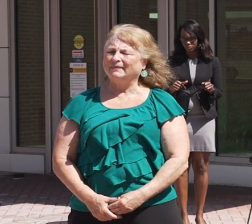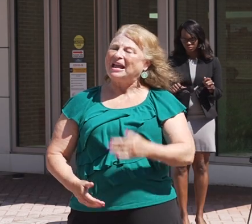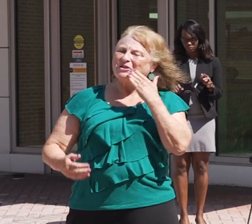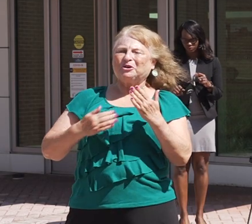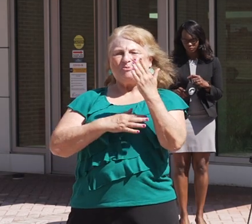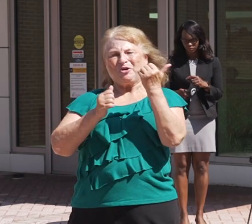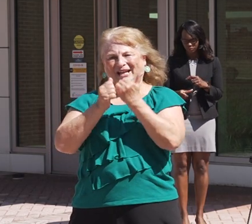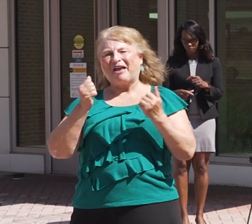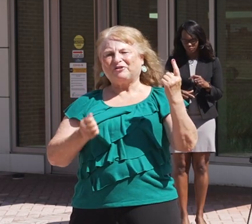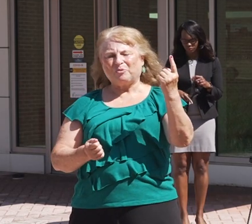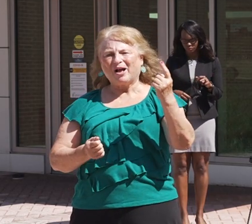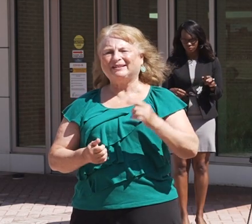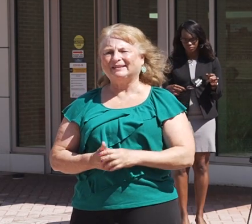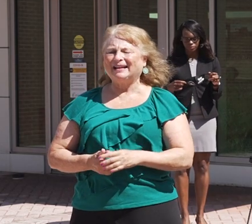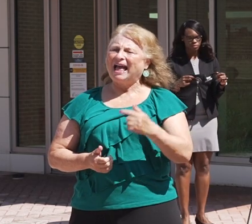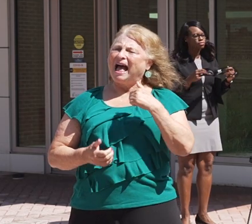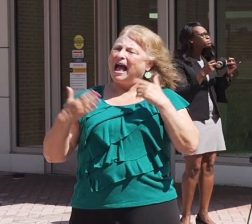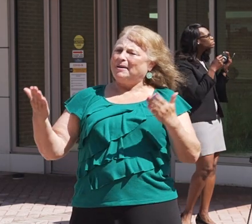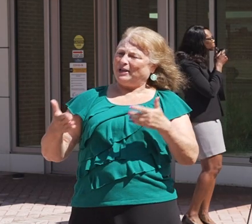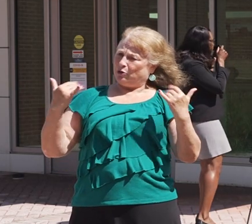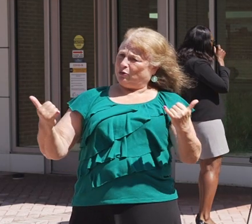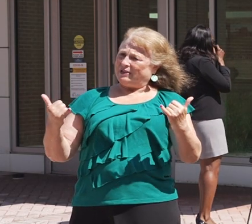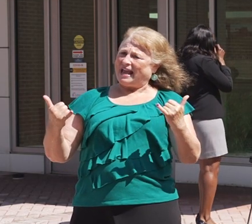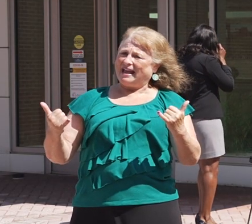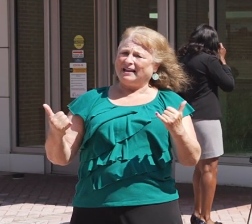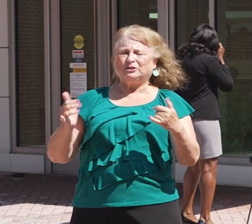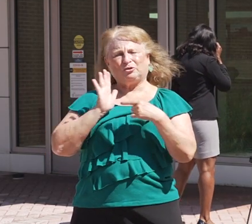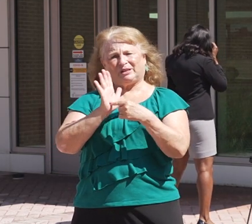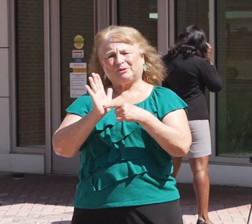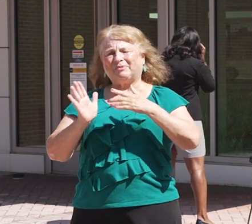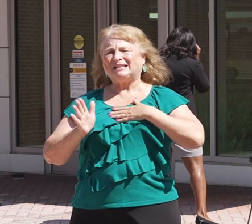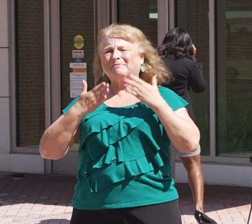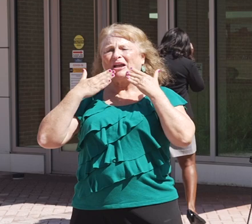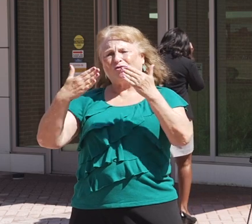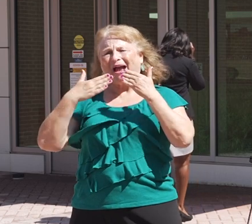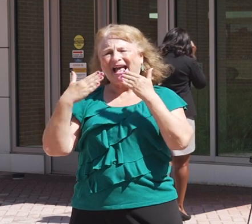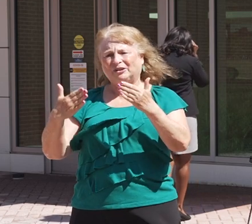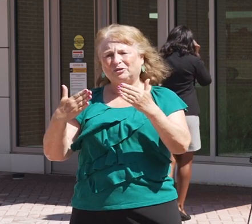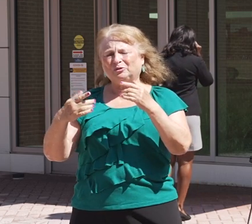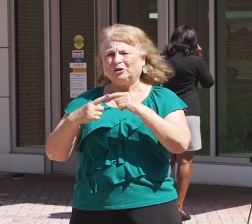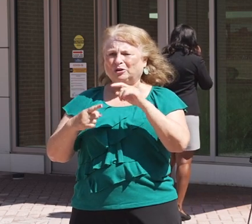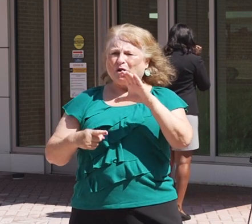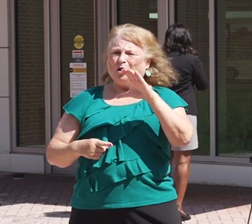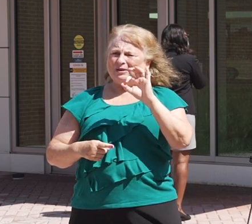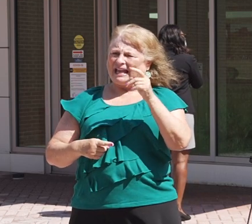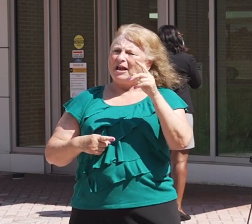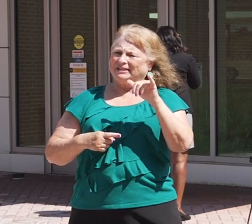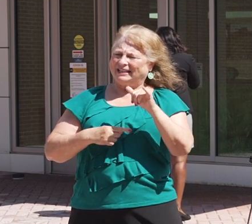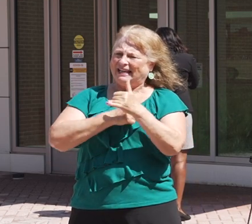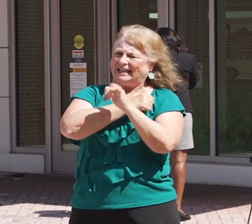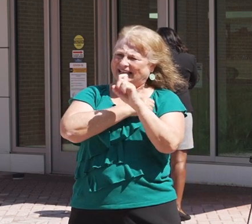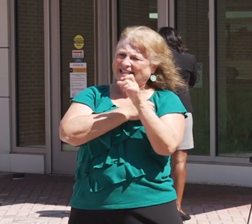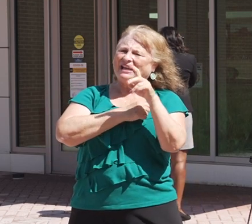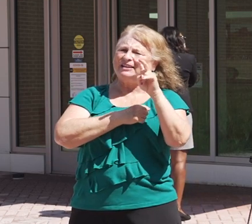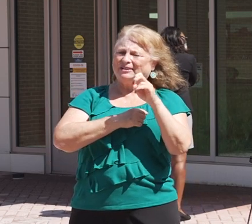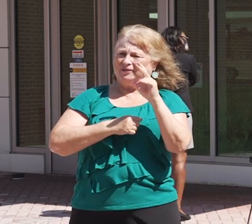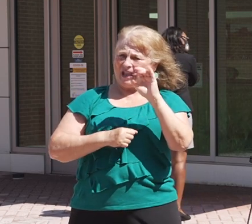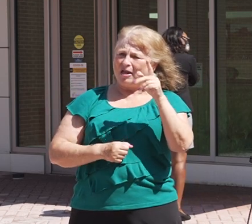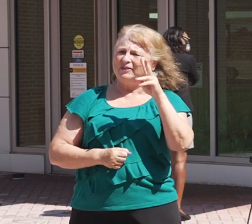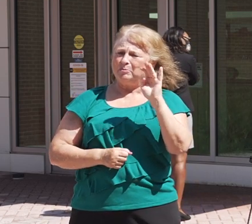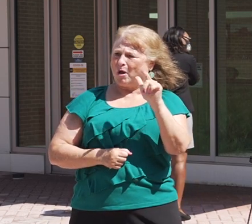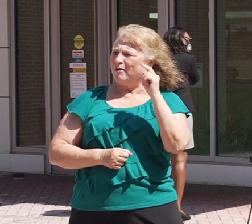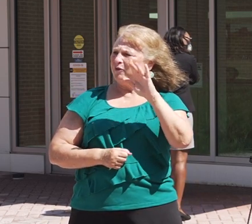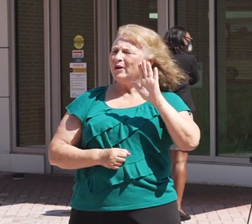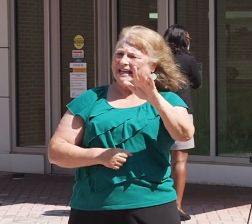Good morning, everyone. I am here today to express my gratitude to County Executive Calvin Ball